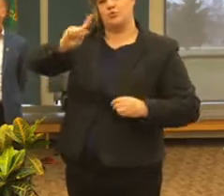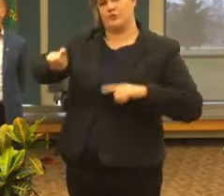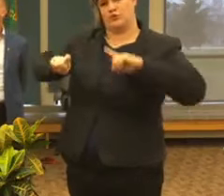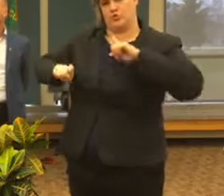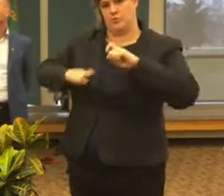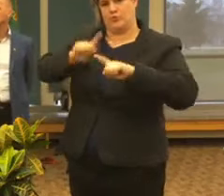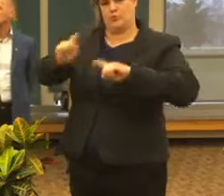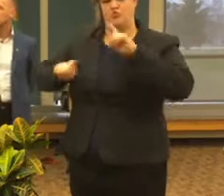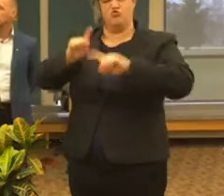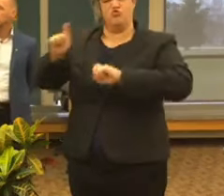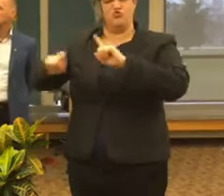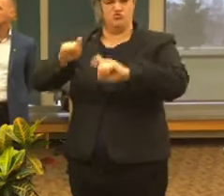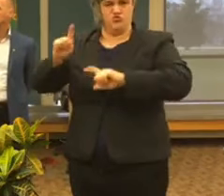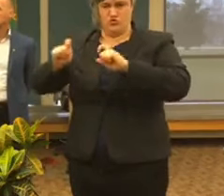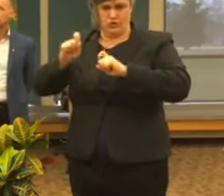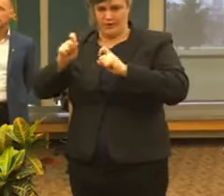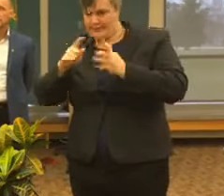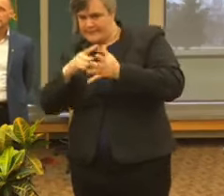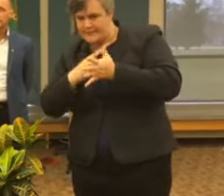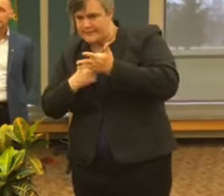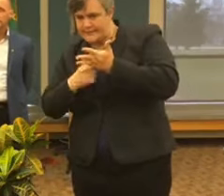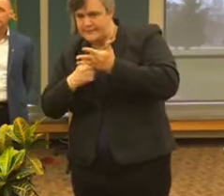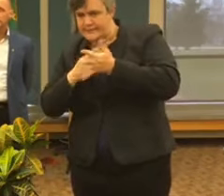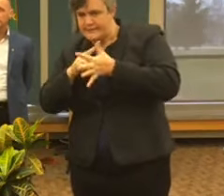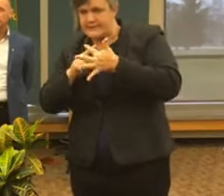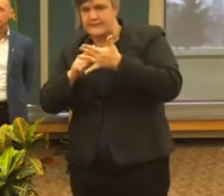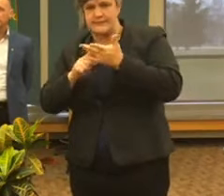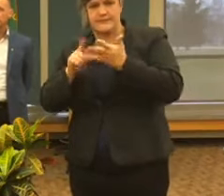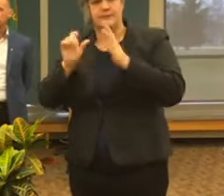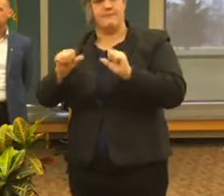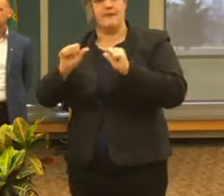ask, and just talk through what the symptoms would be.